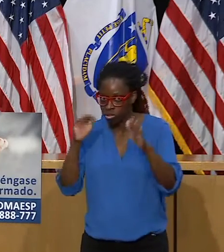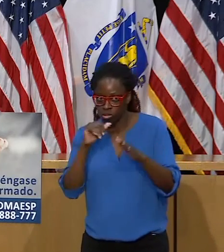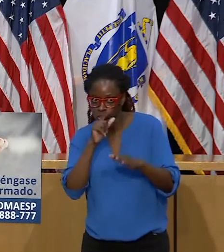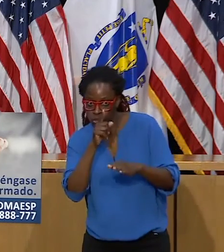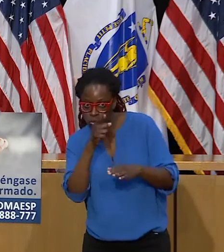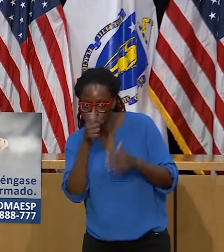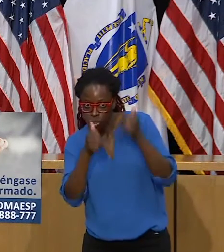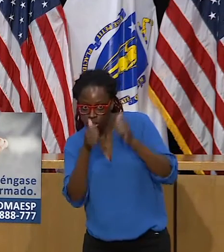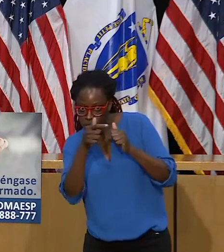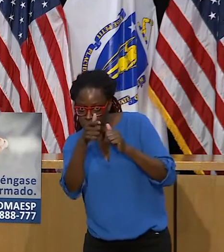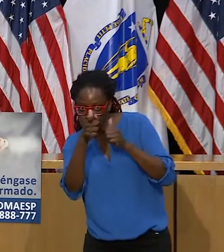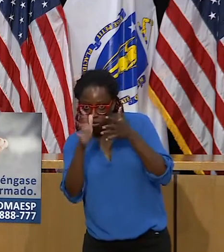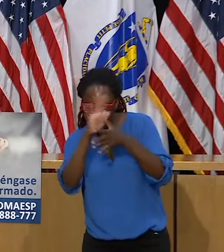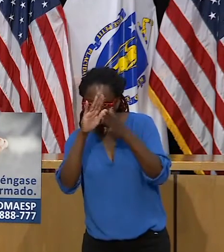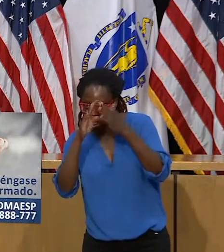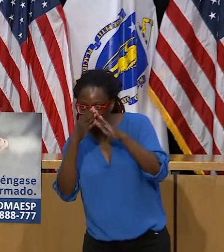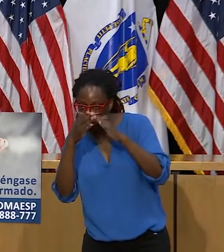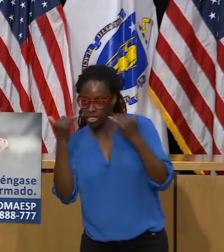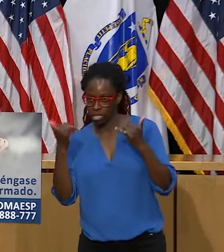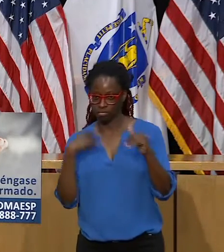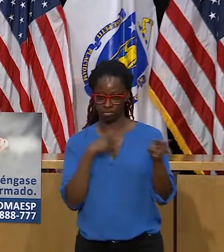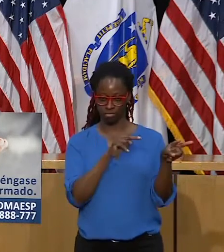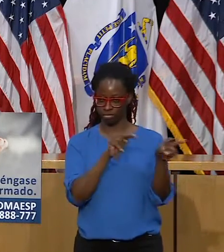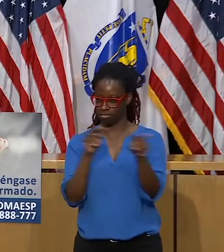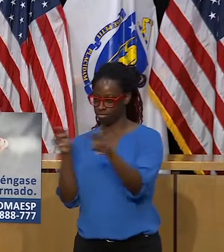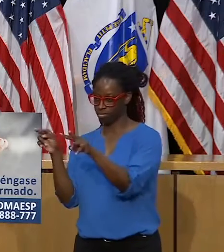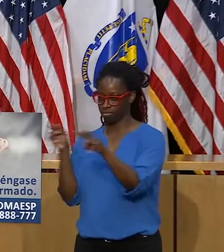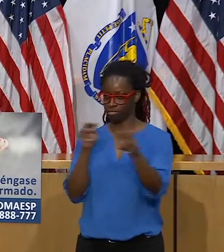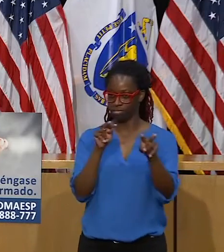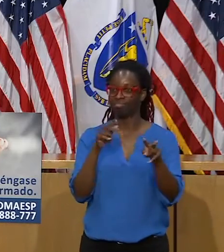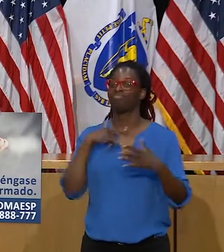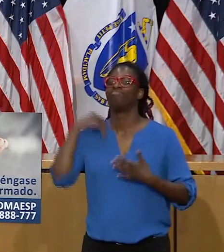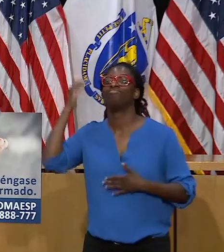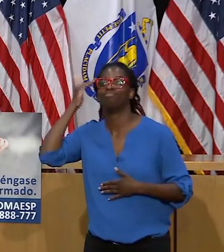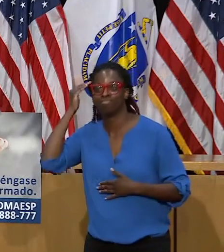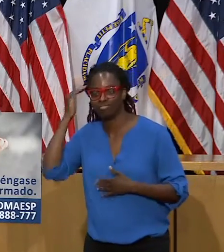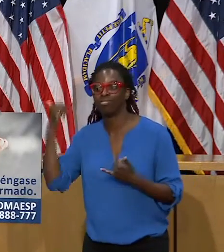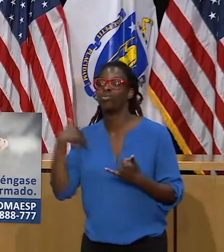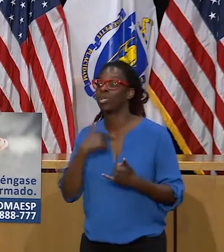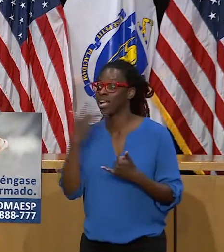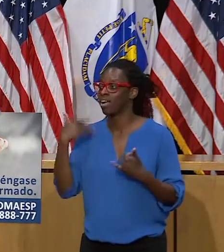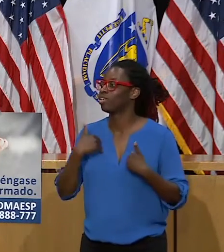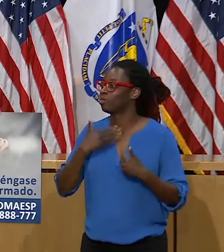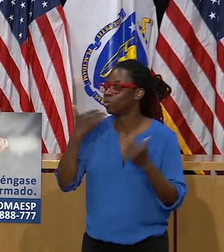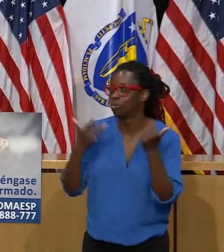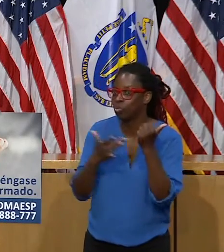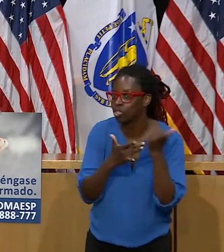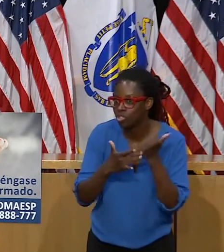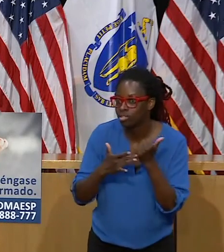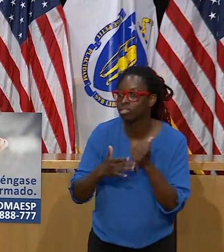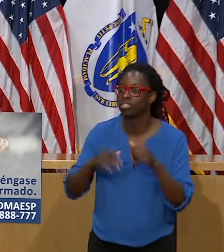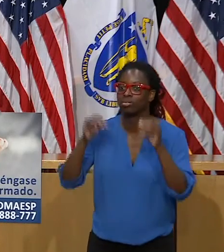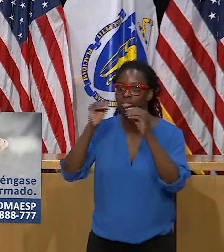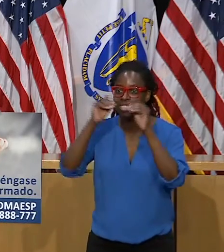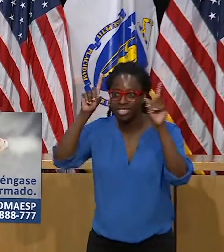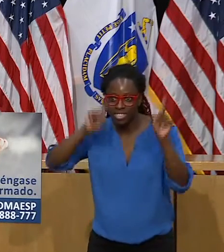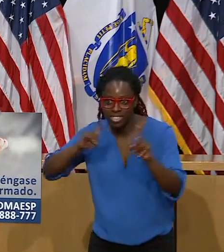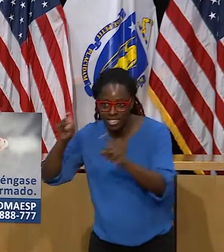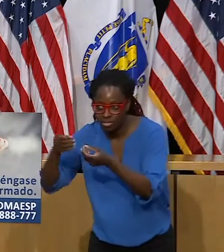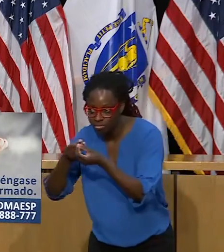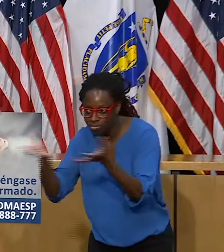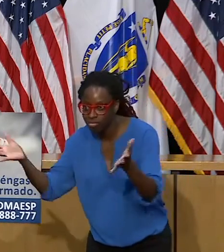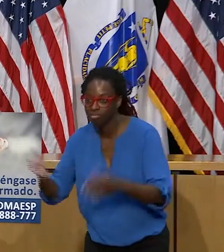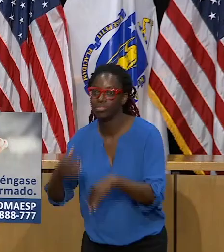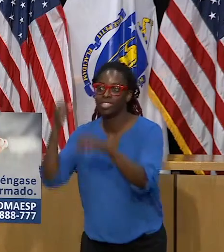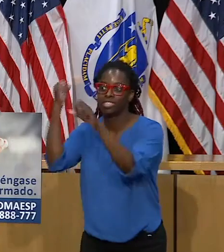and the folks who worked on the reopening advisory board wanted to go with put together three models was because they do